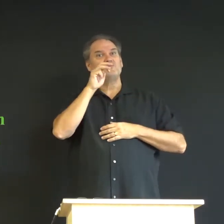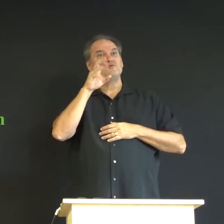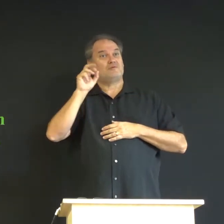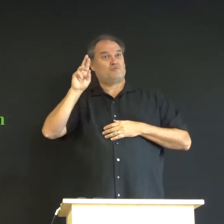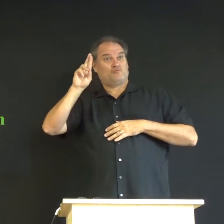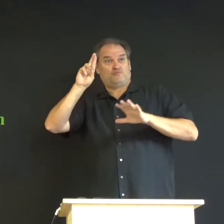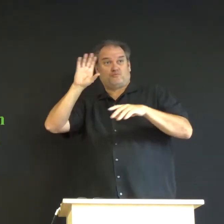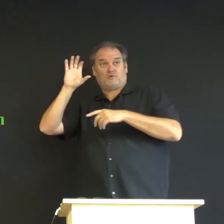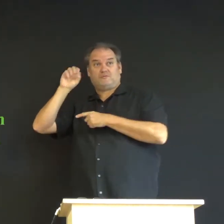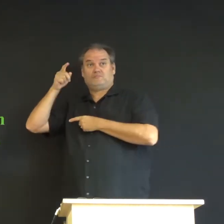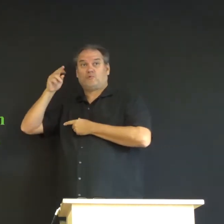It was a lot on the news.